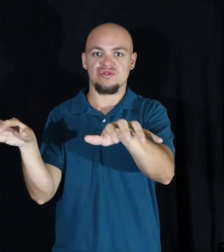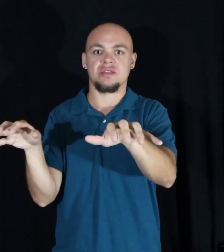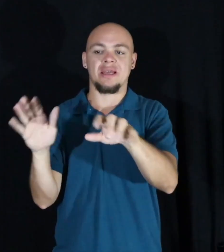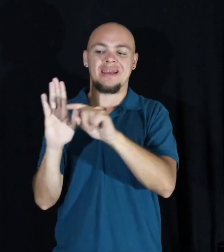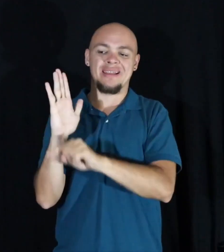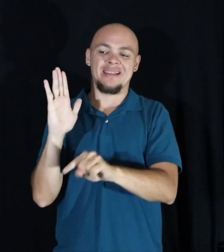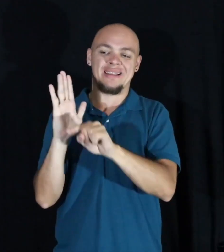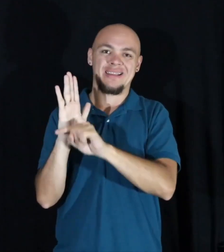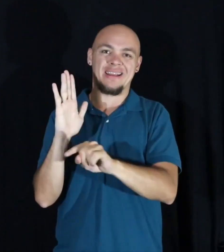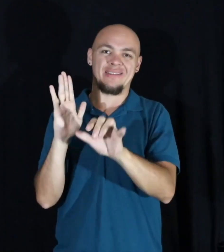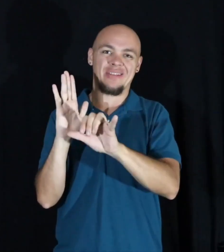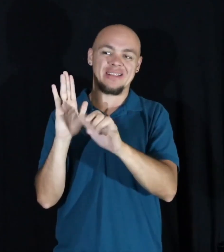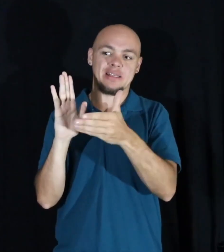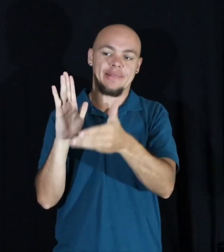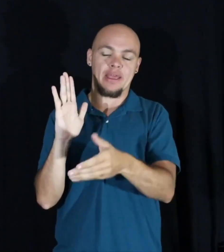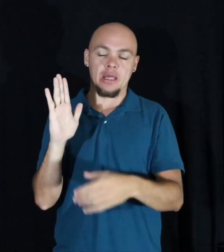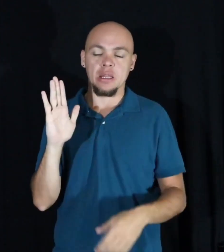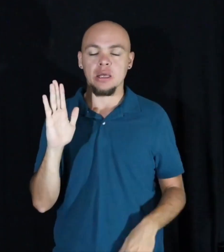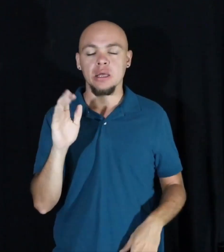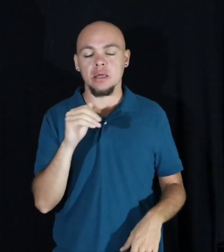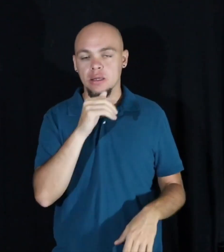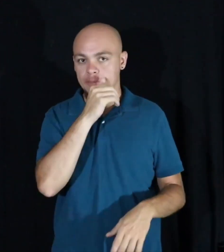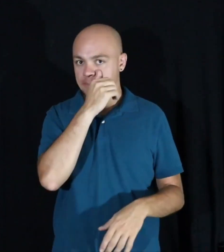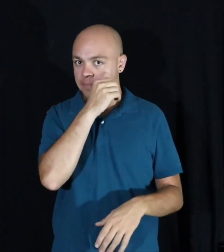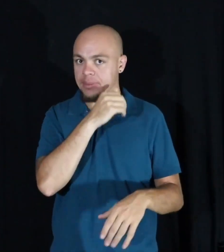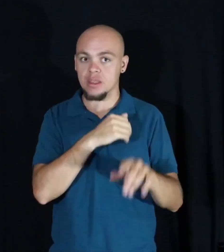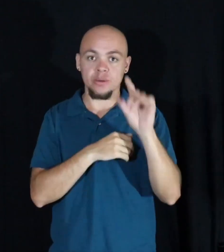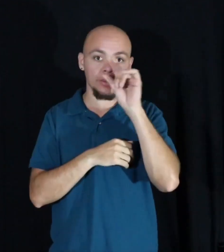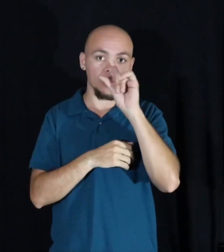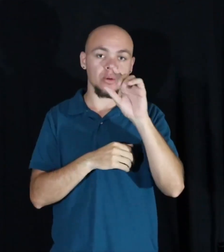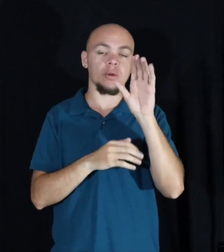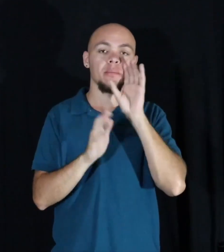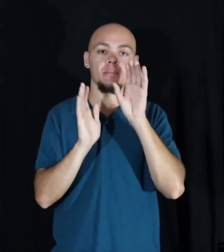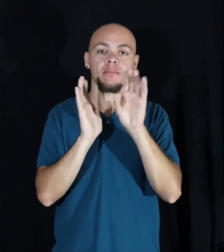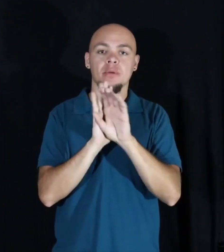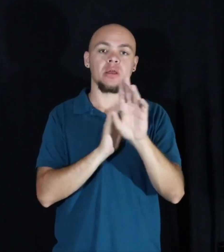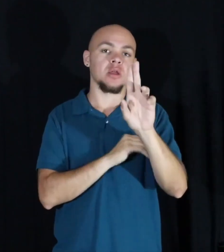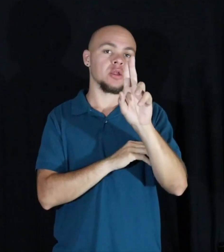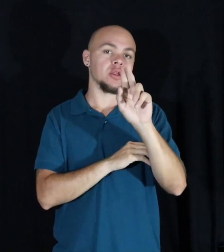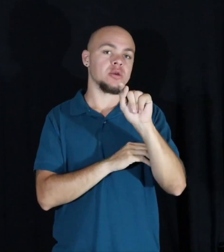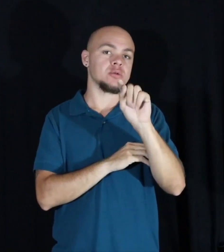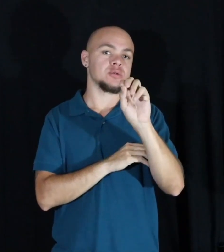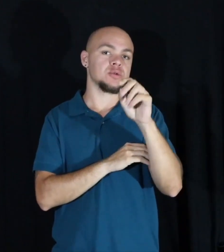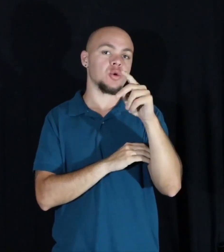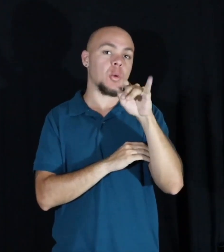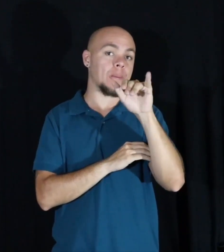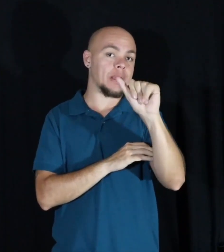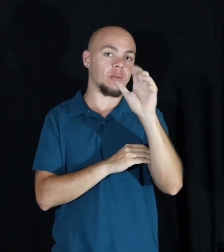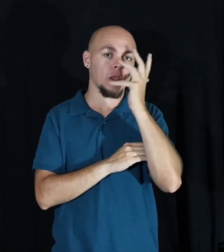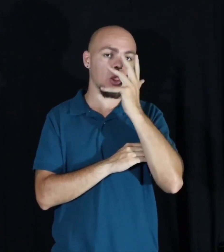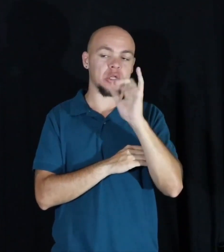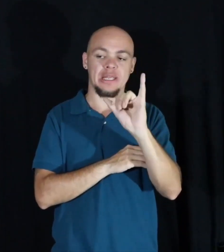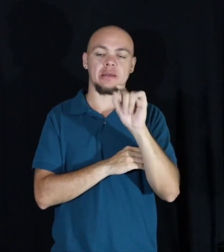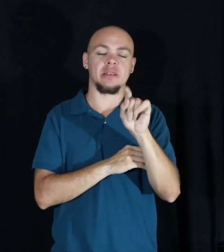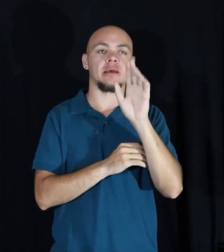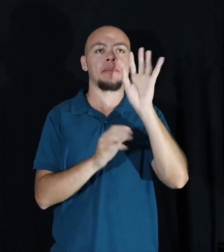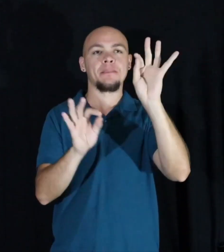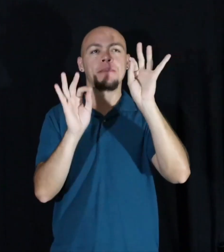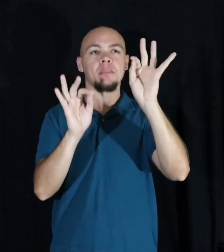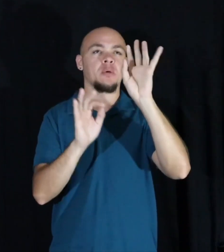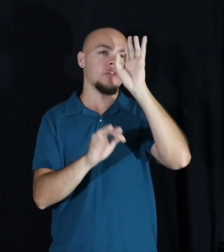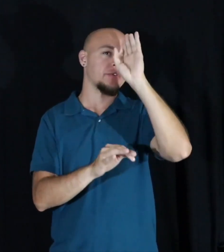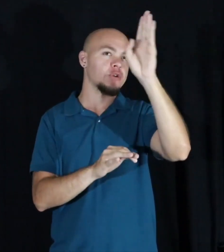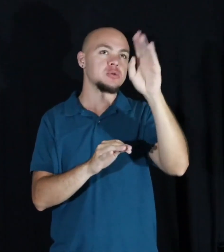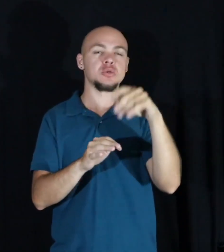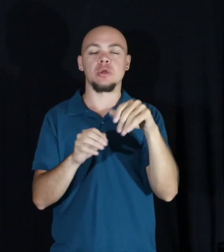things like that. But I Googled some pictures of pretty much what a utopia looks like, and that is the ideal future. That is the possible